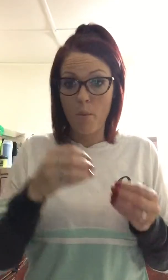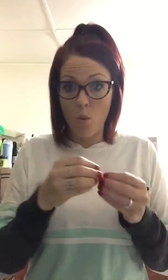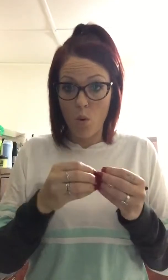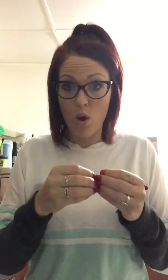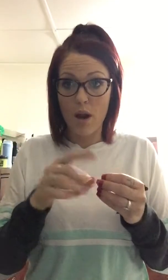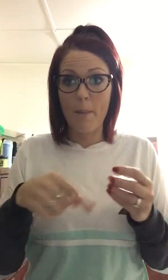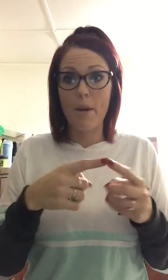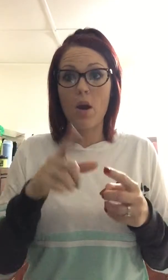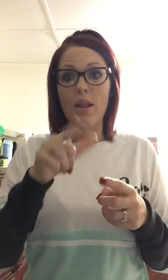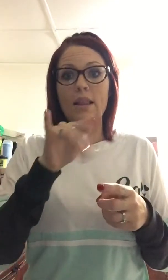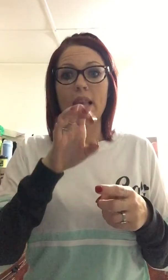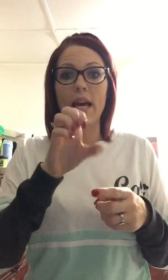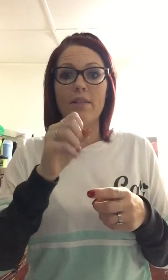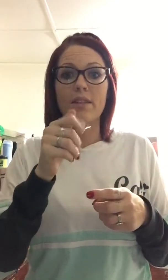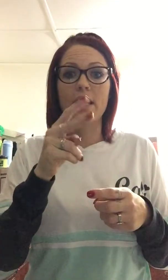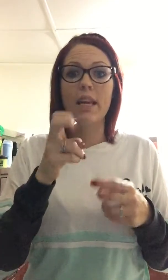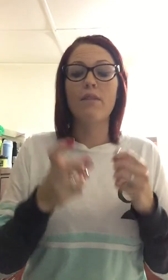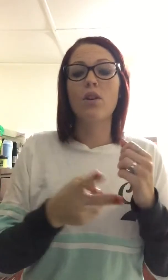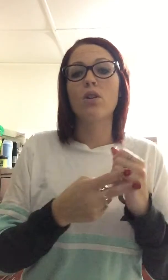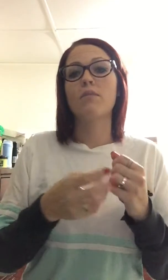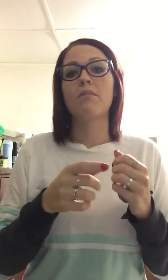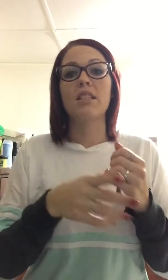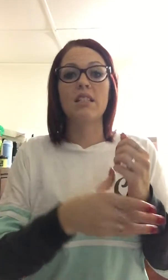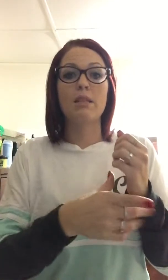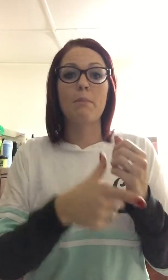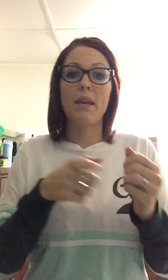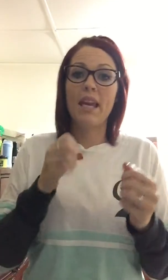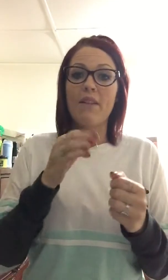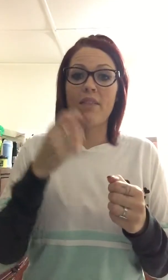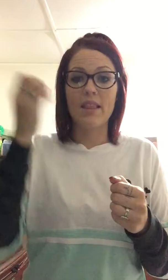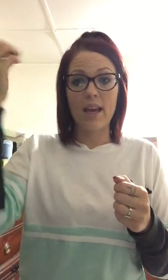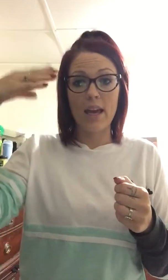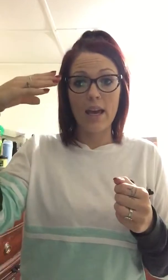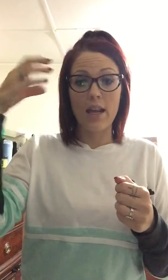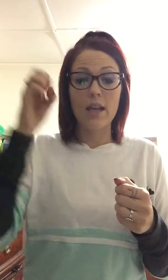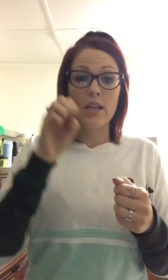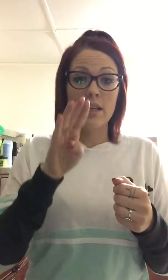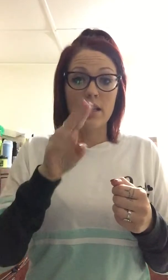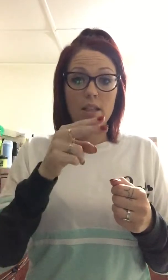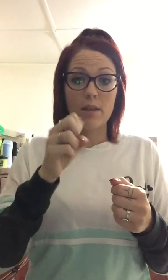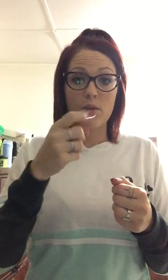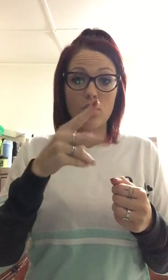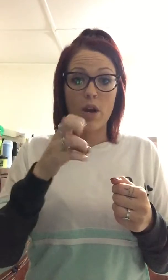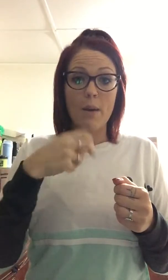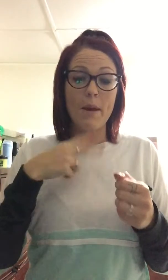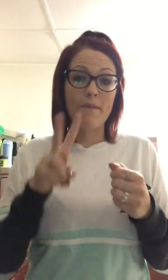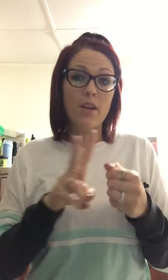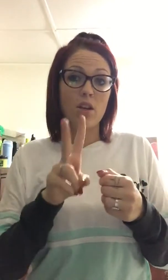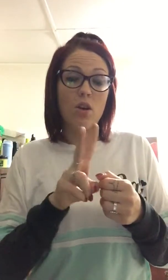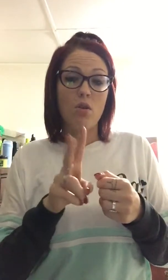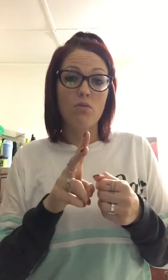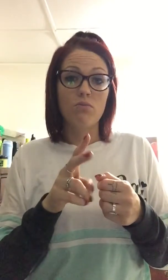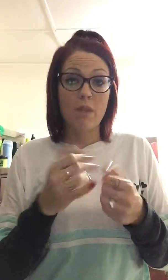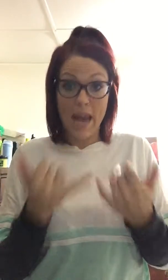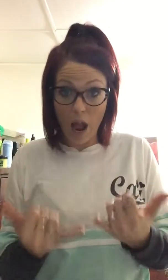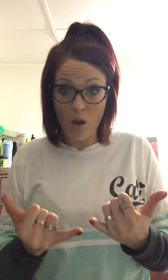the Act makes some big changes to insurance, these changes phase in over time instead of happening all at once. A lot of things